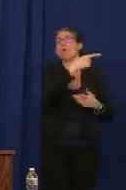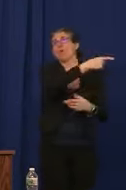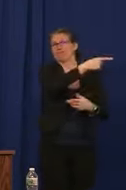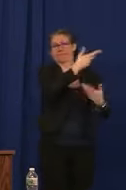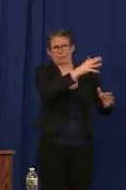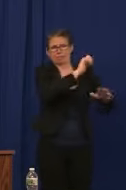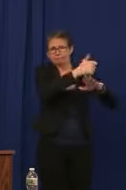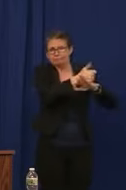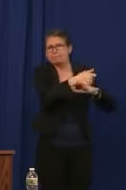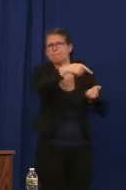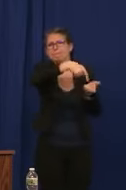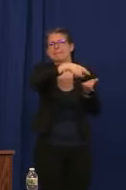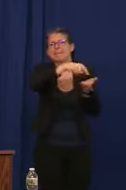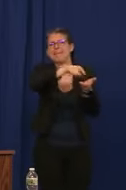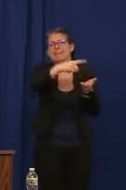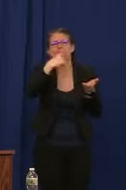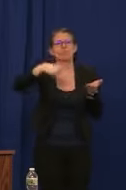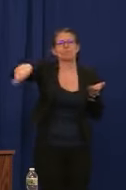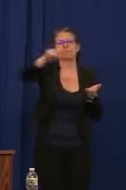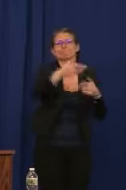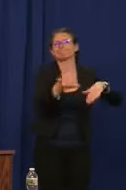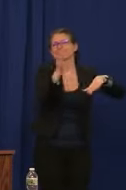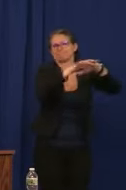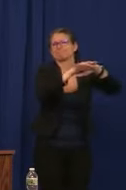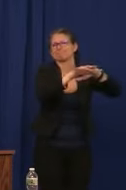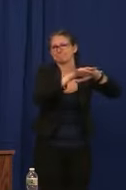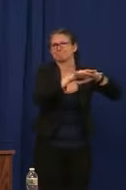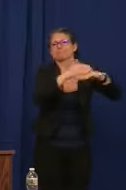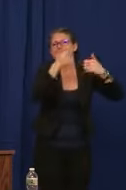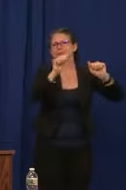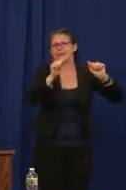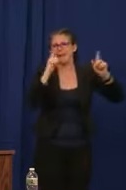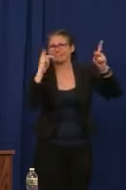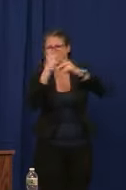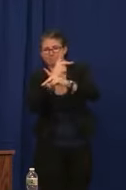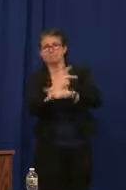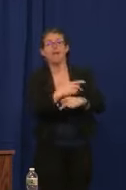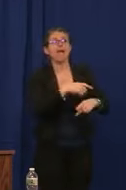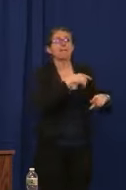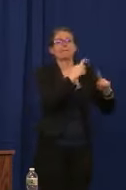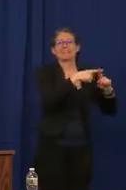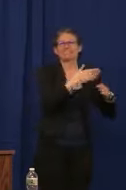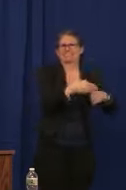that there were calls coming into 211, and some of the TV ads have been up there